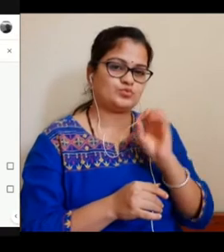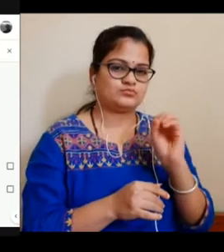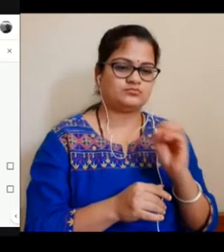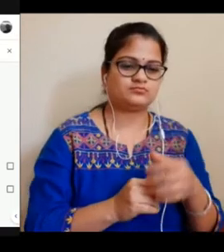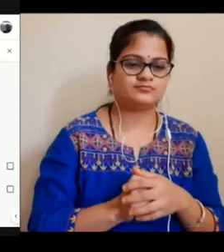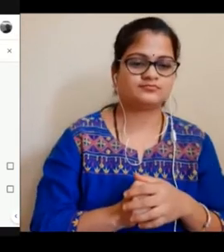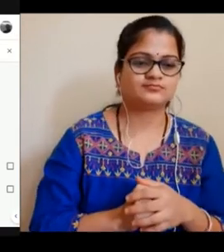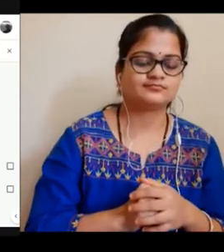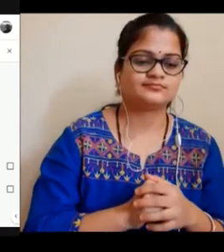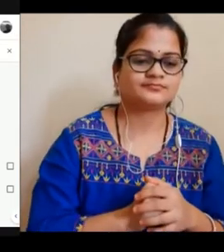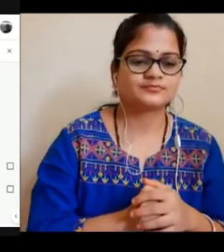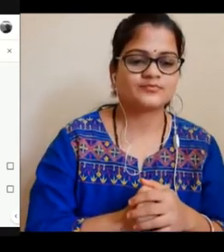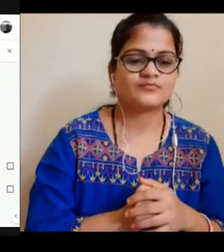uh,